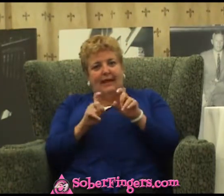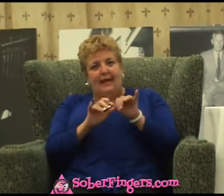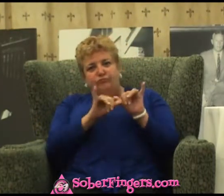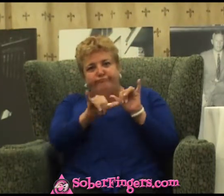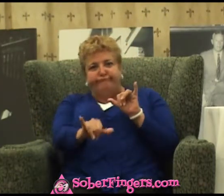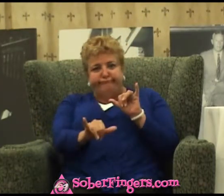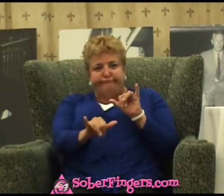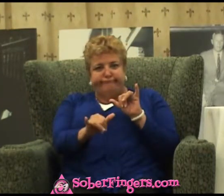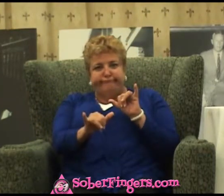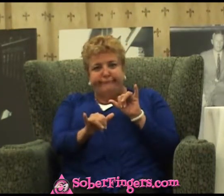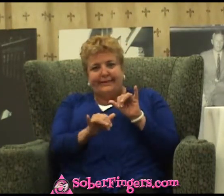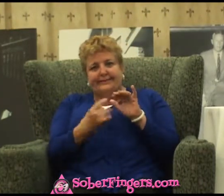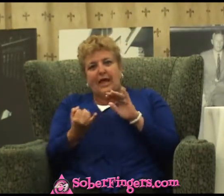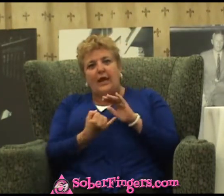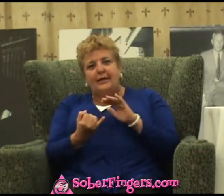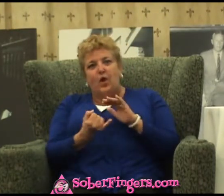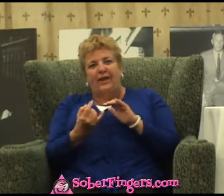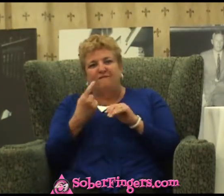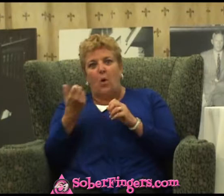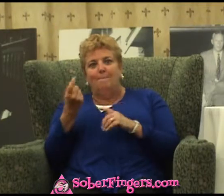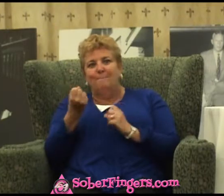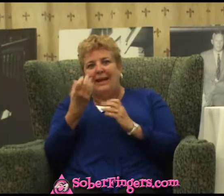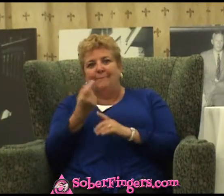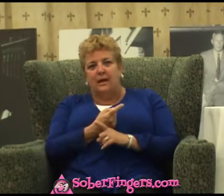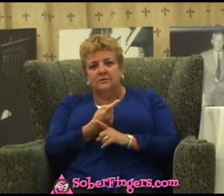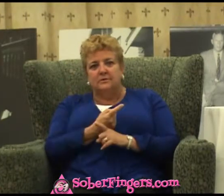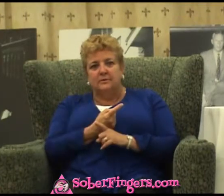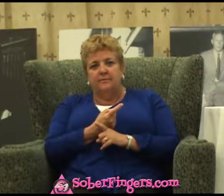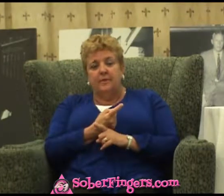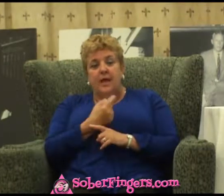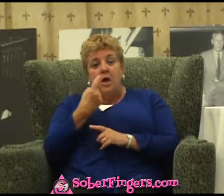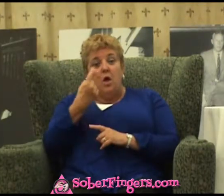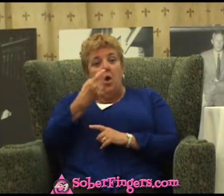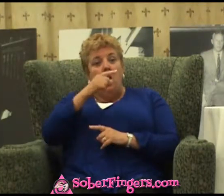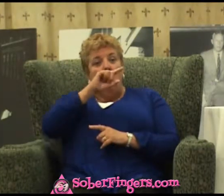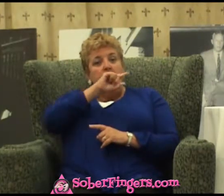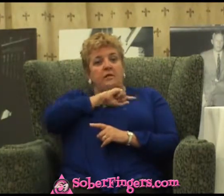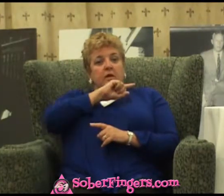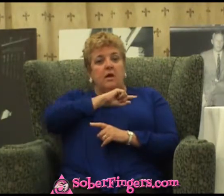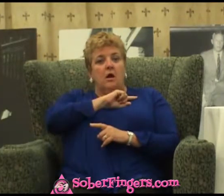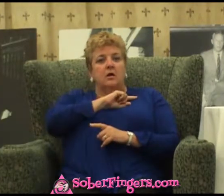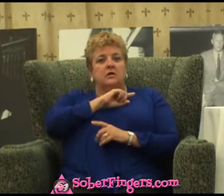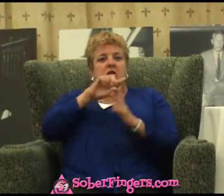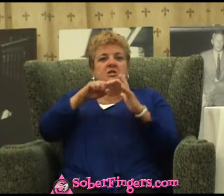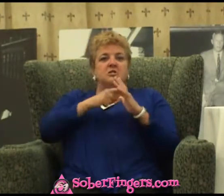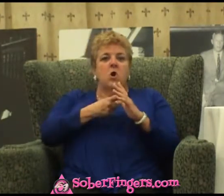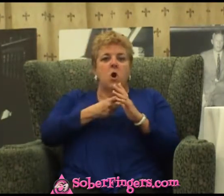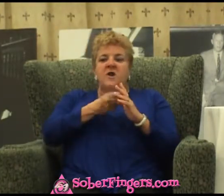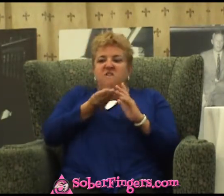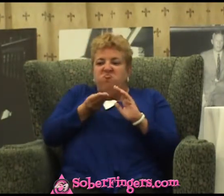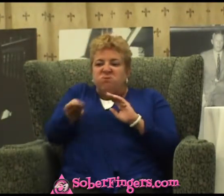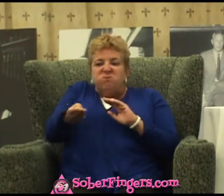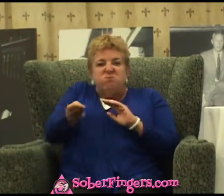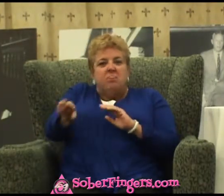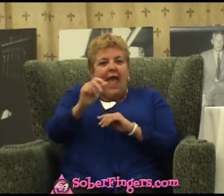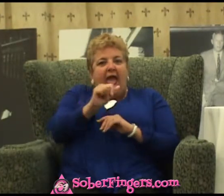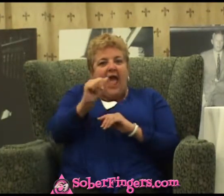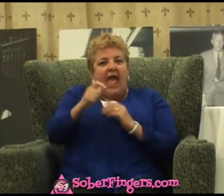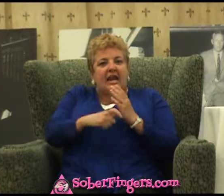guards was sober. And the guard started shoving AA literature under the door. And